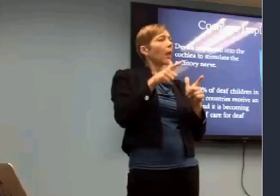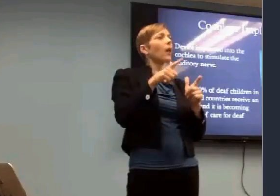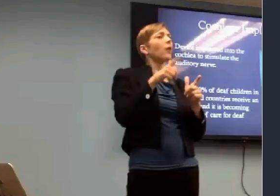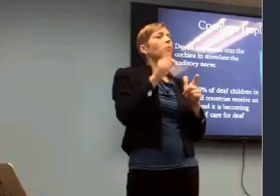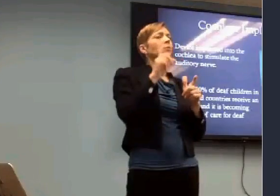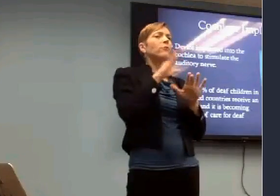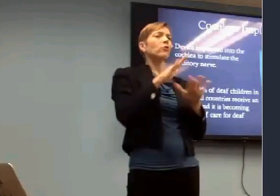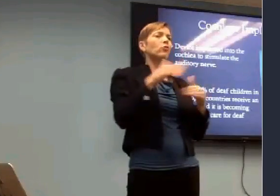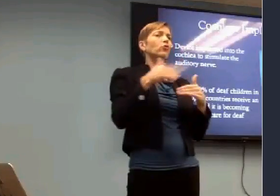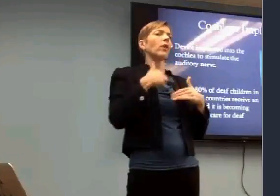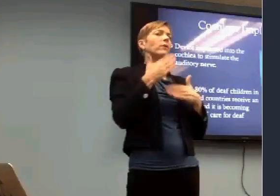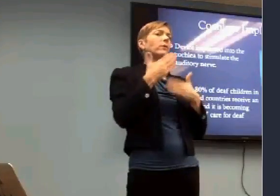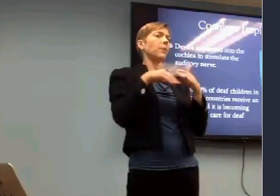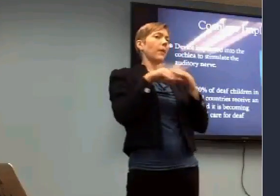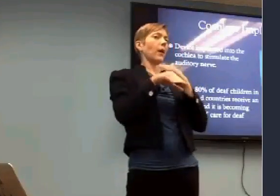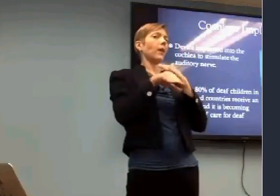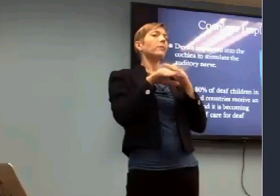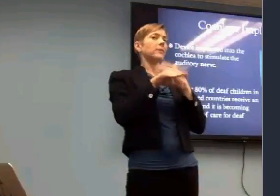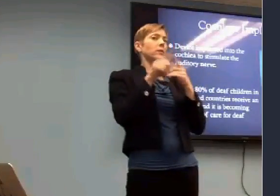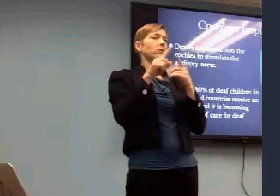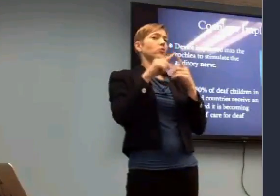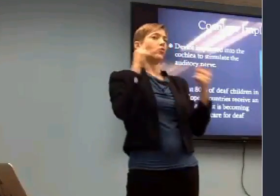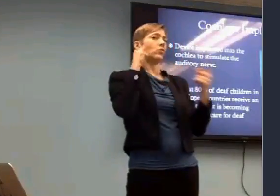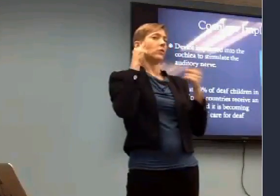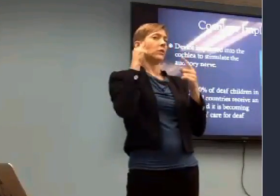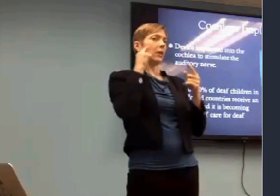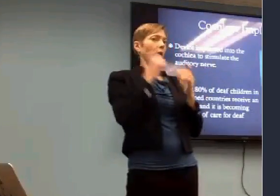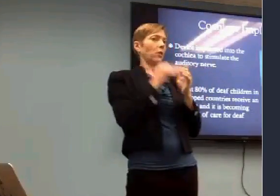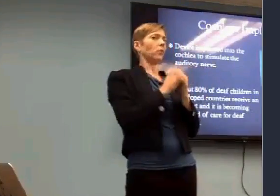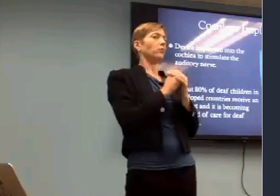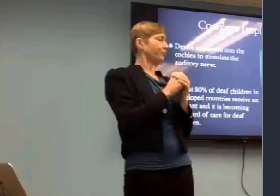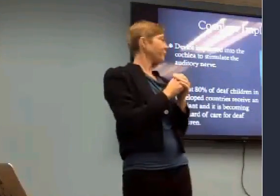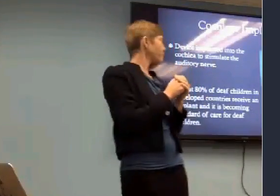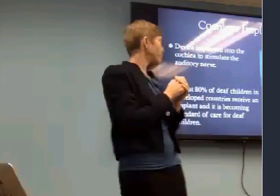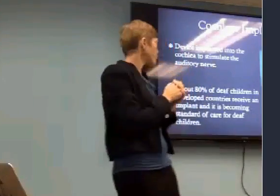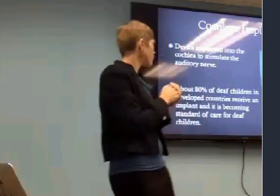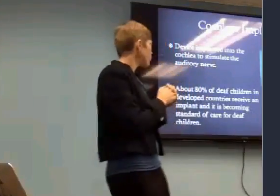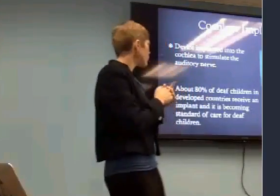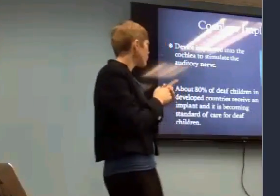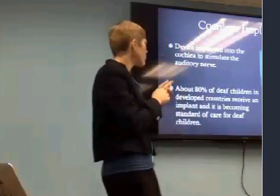The implant allows deaf children to have some access to sound.